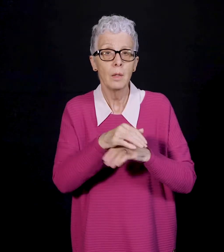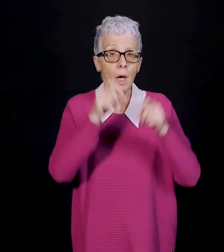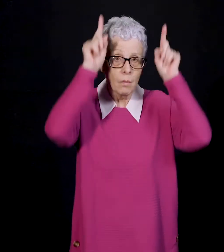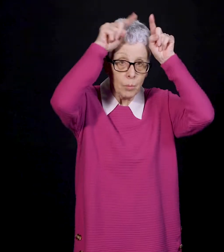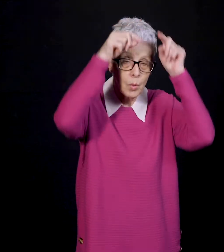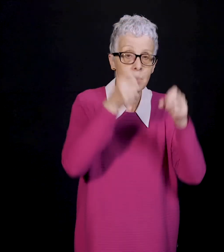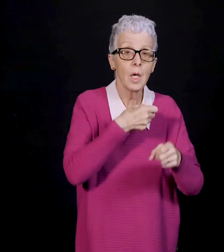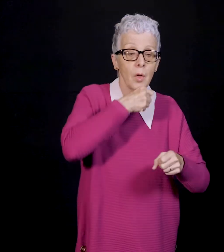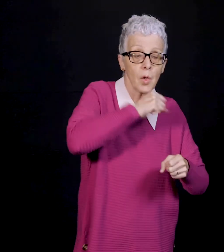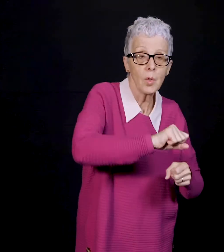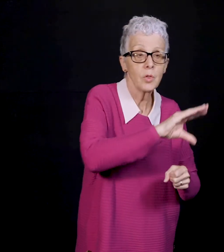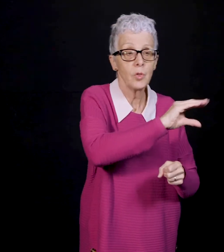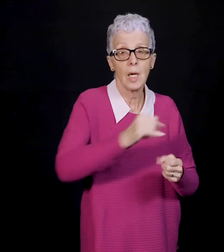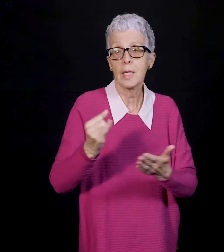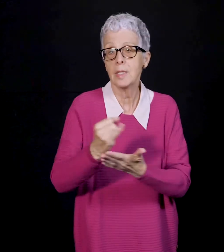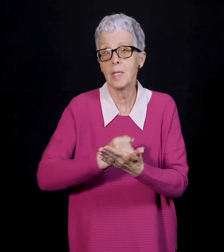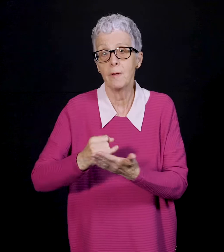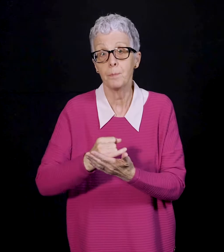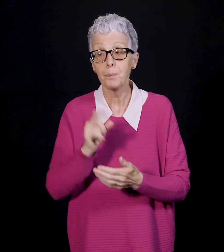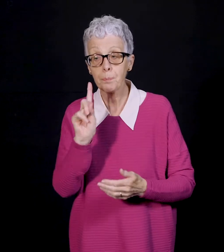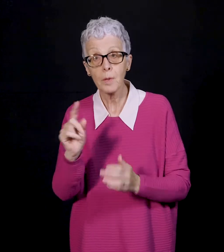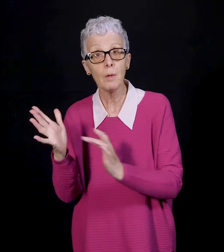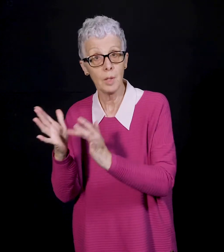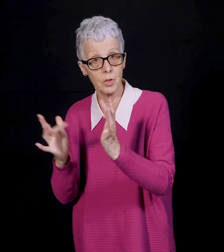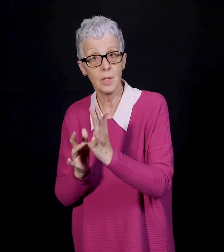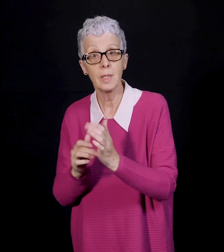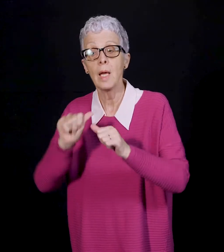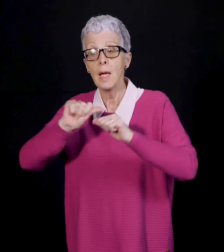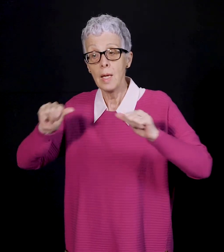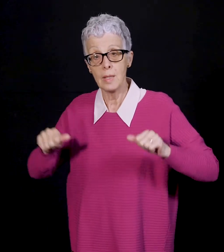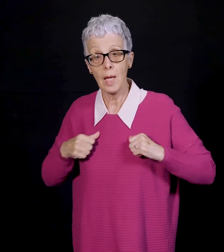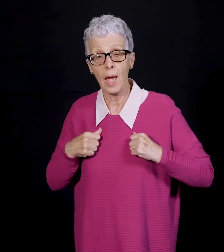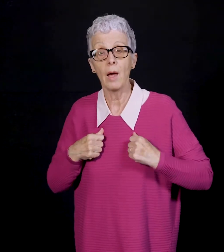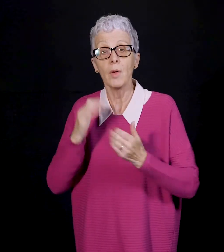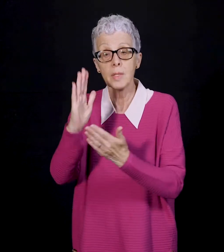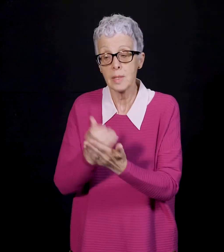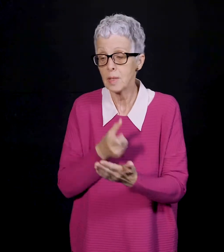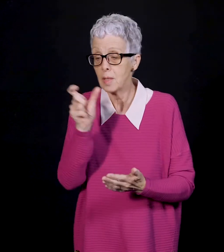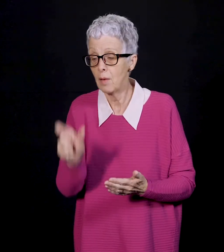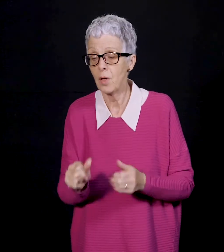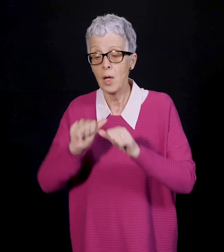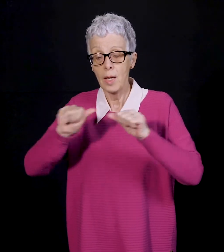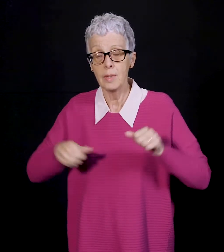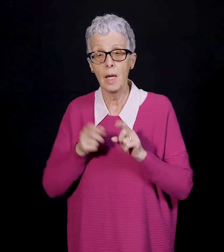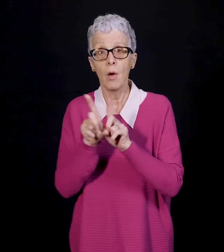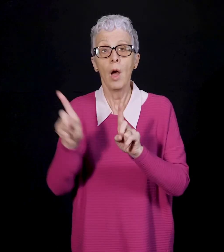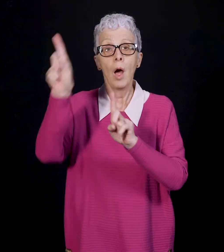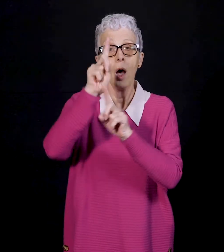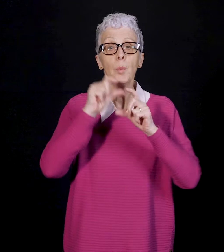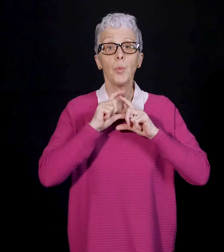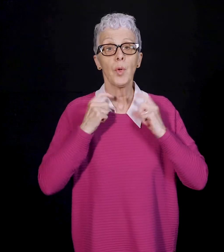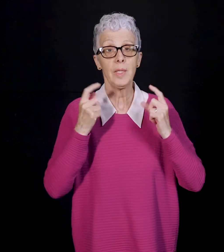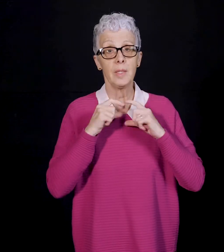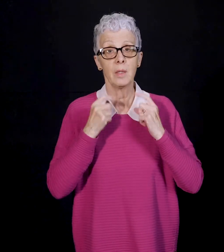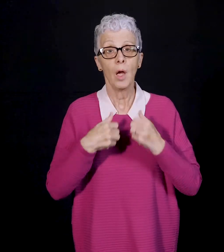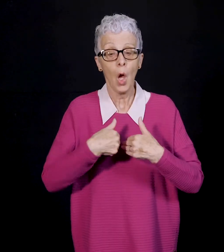any permanent sense. But Jesus is our mediator. He is our great high priest. He is the one who has gone before us. He is the